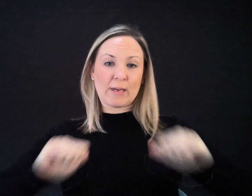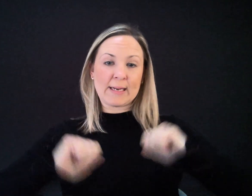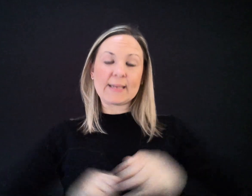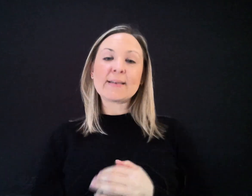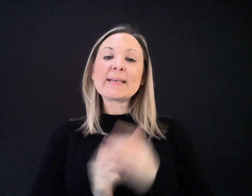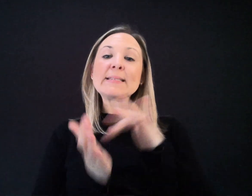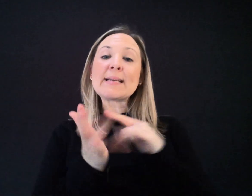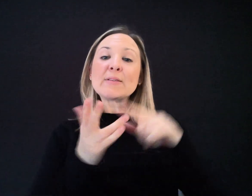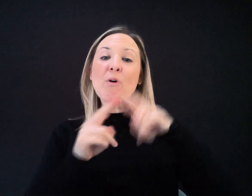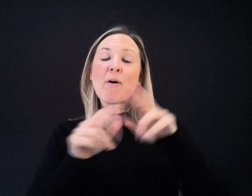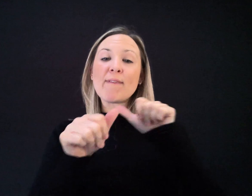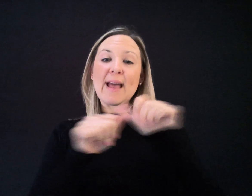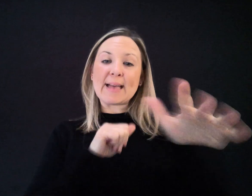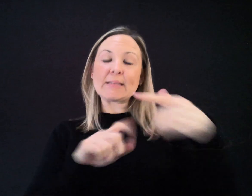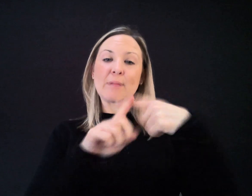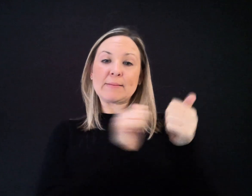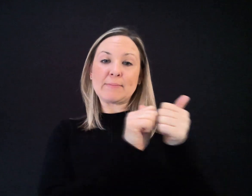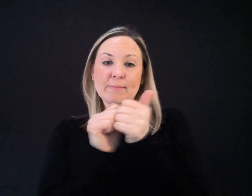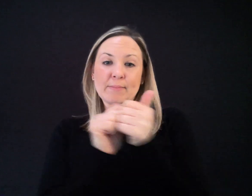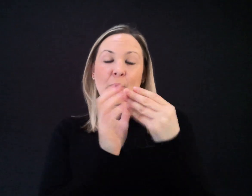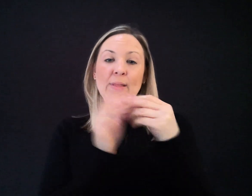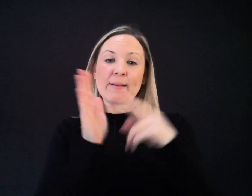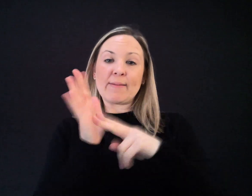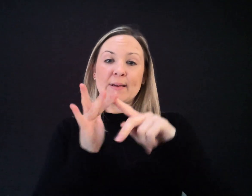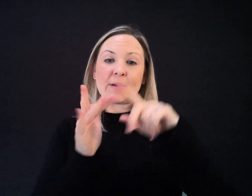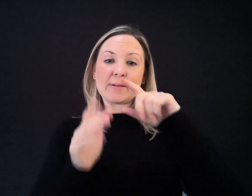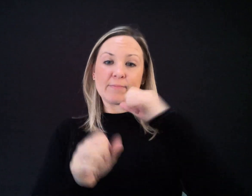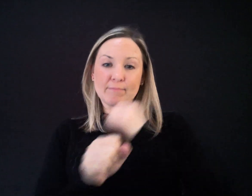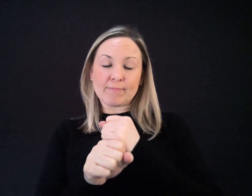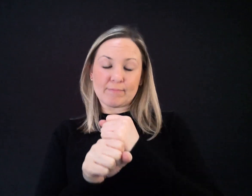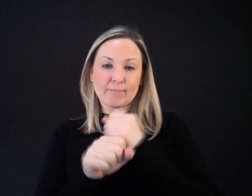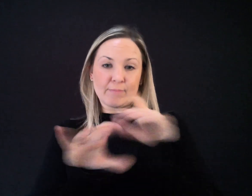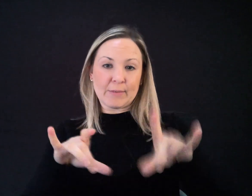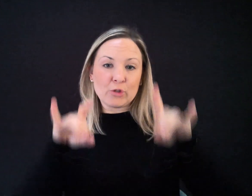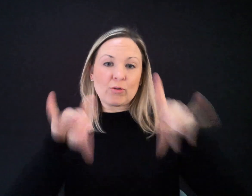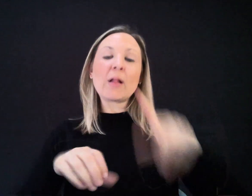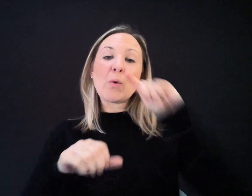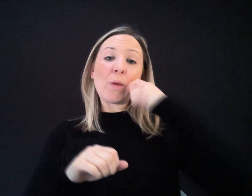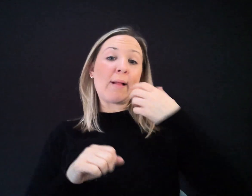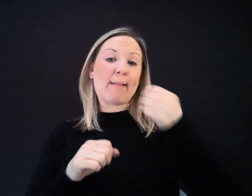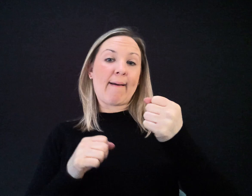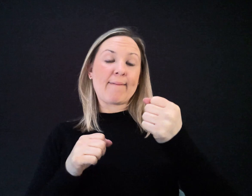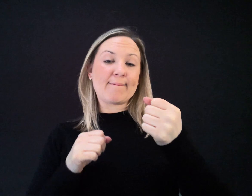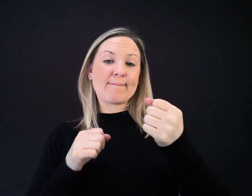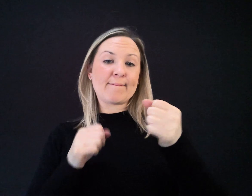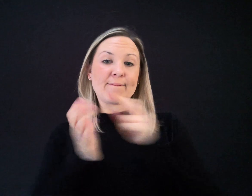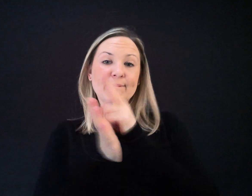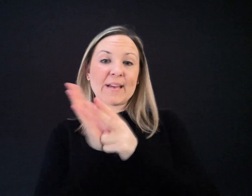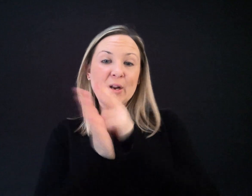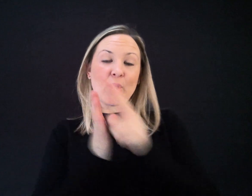with Video Interaction Guidance Australia, will run the Video Interaction Guidance Initial Training